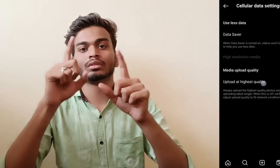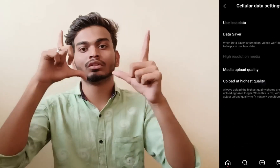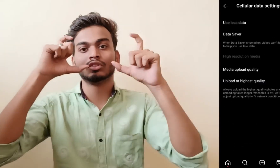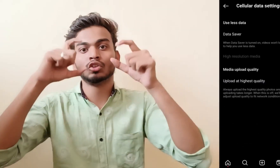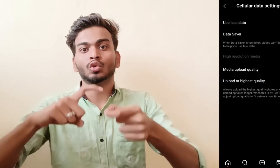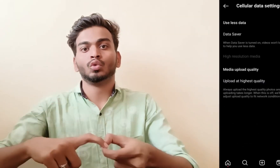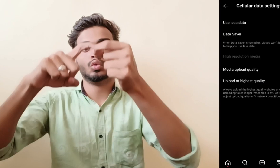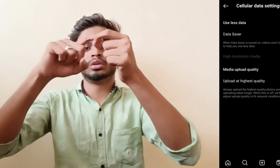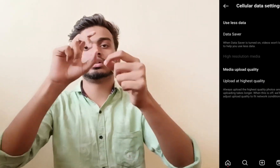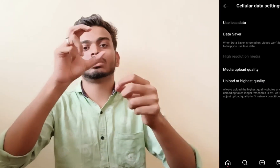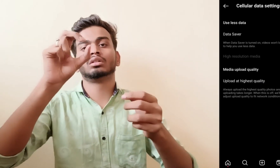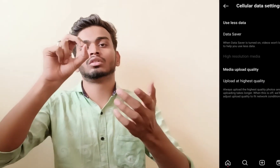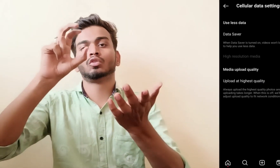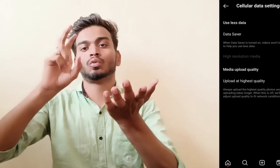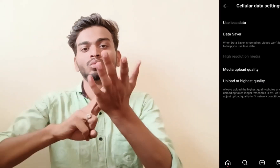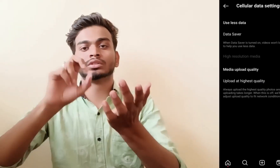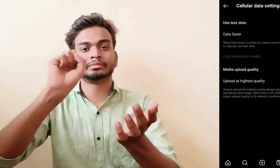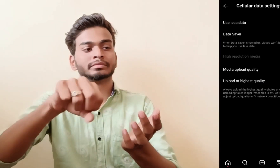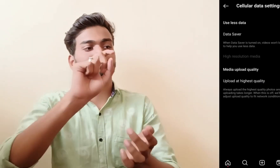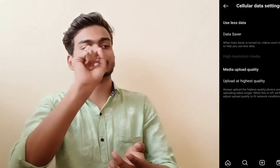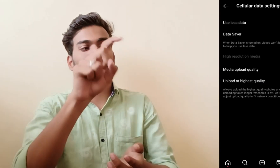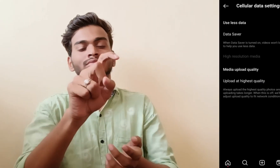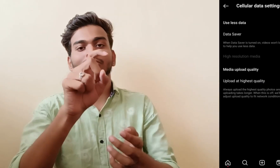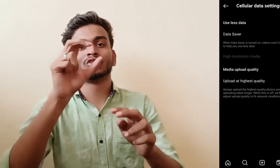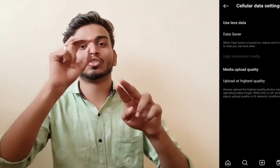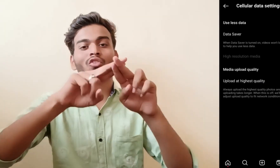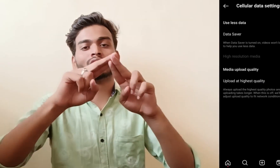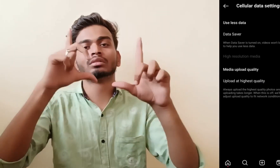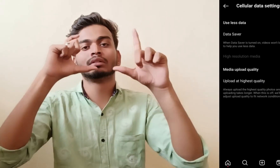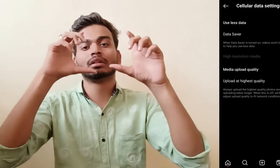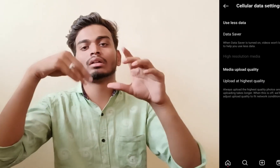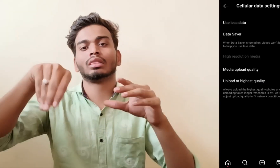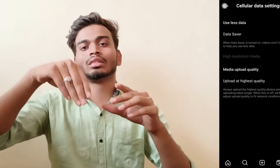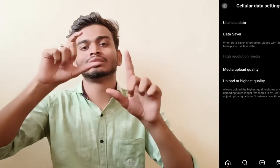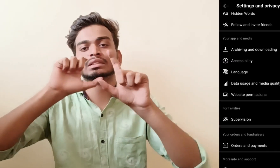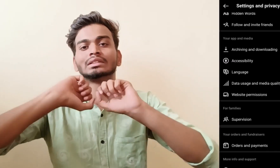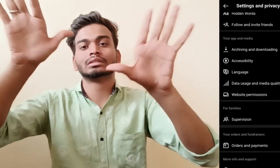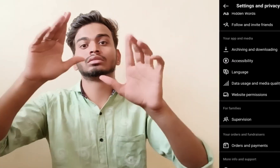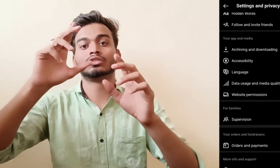post big MB, quality highest you